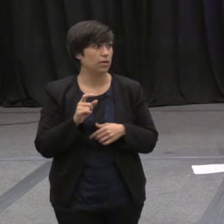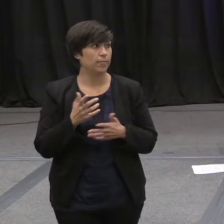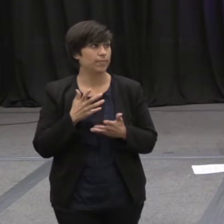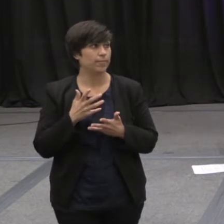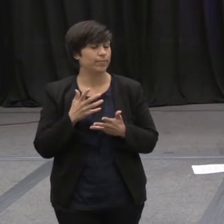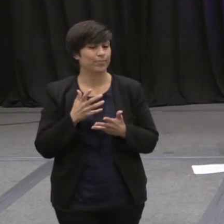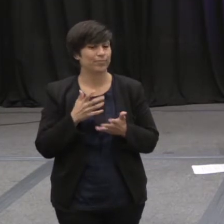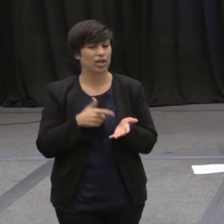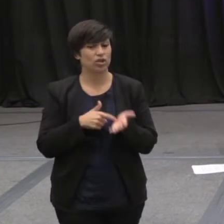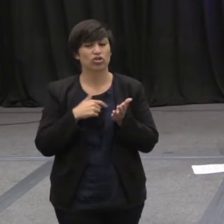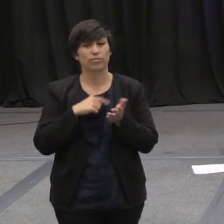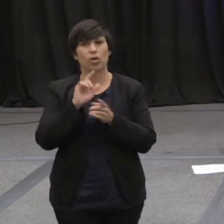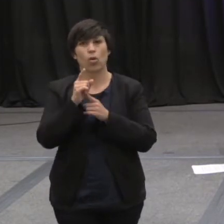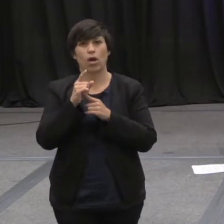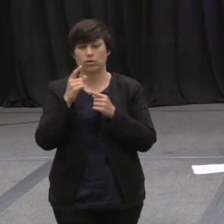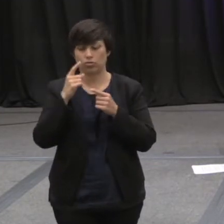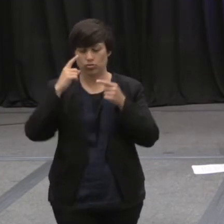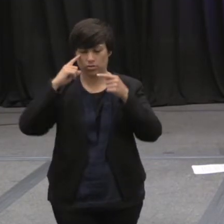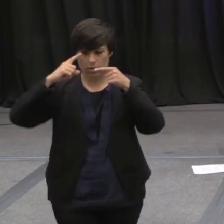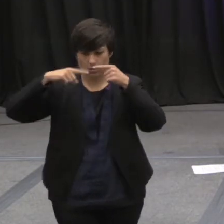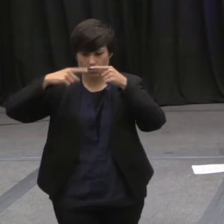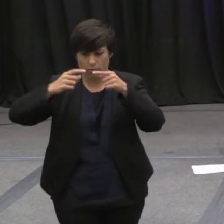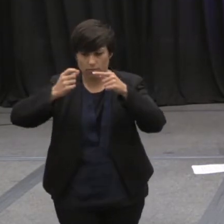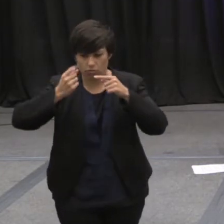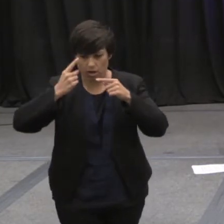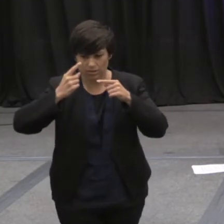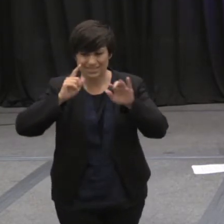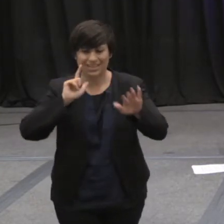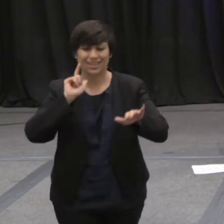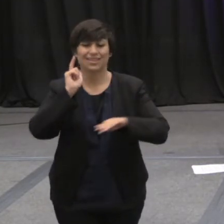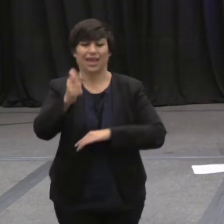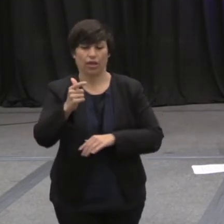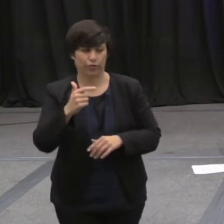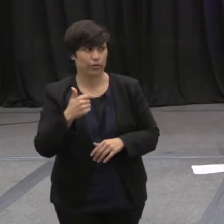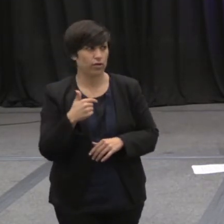it took me a while to process that, and then later I just was like,